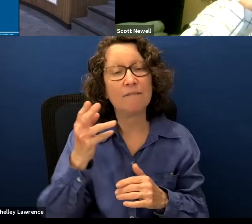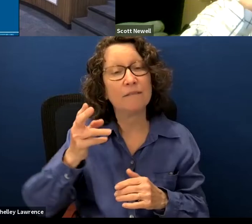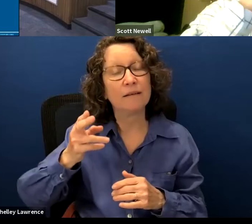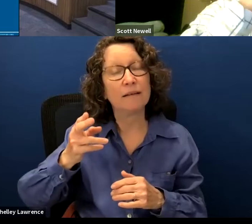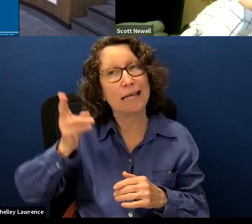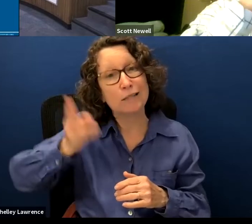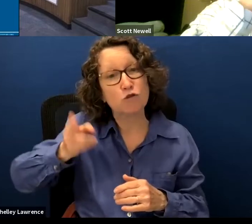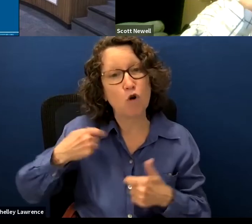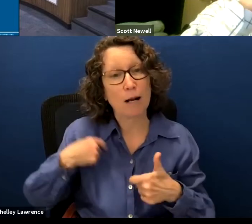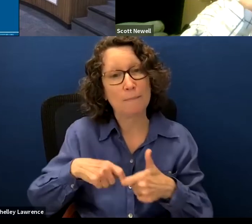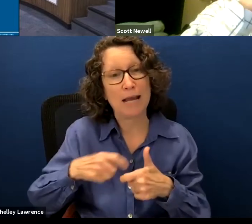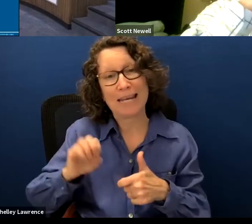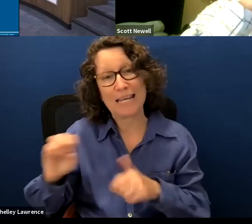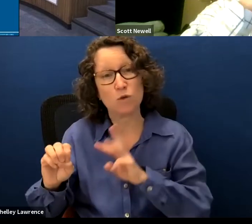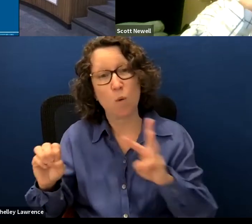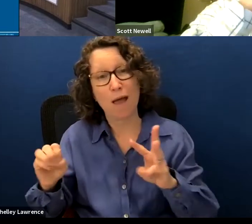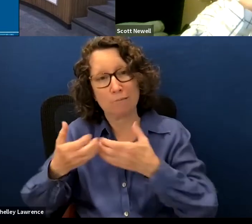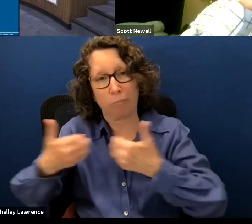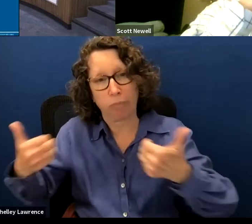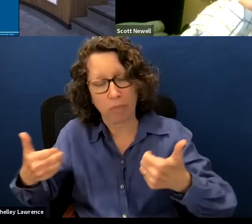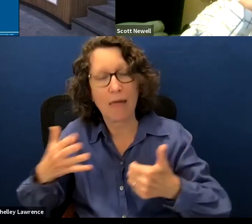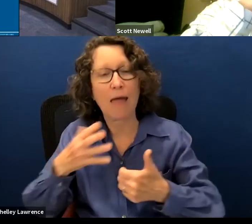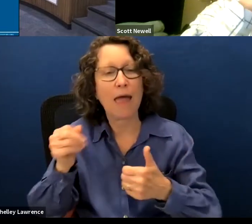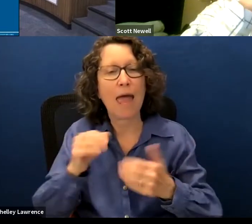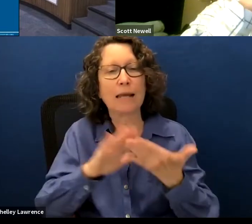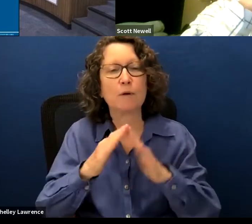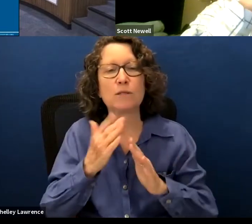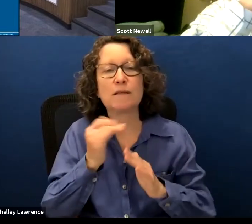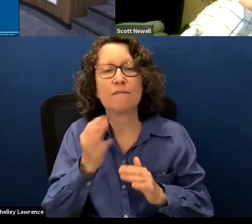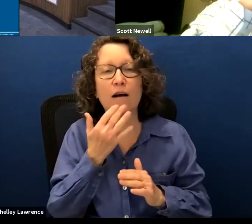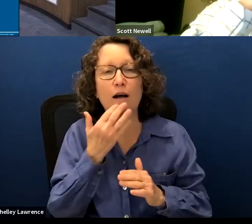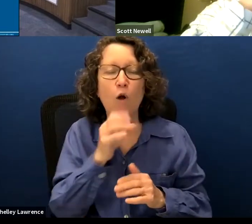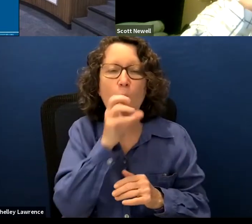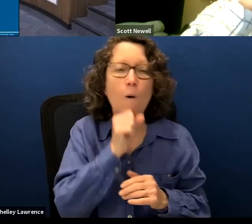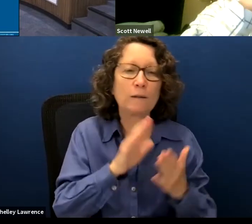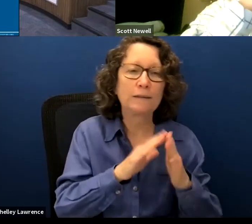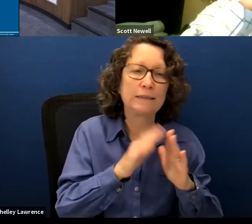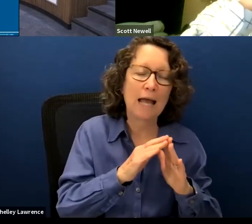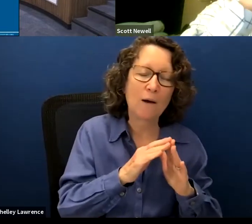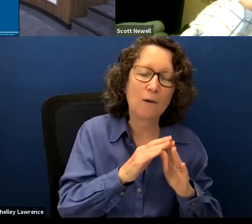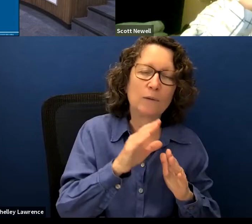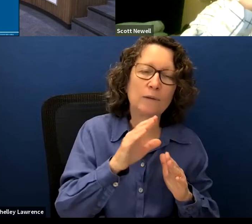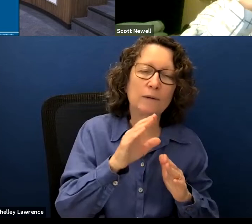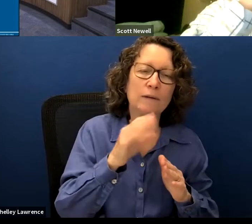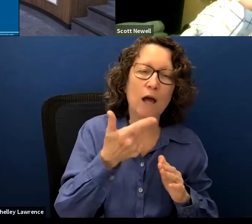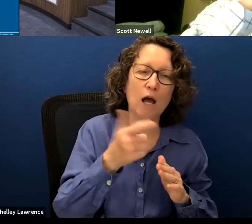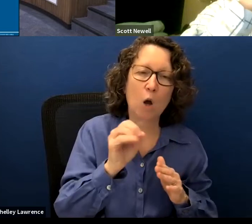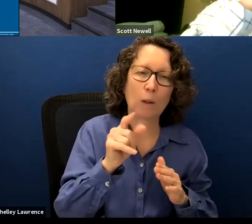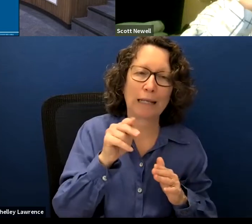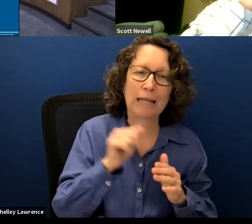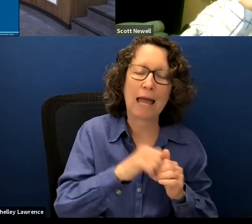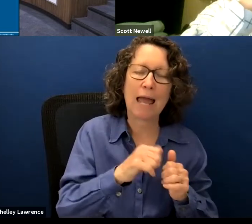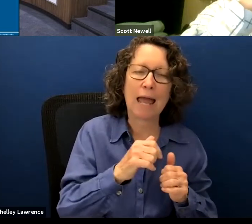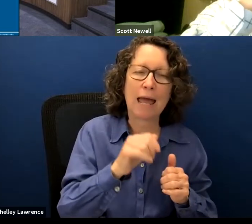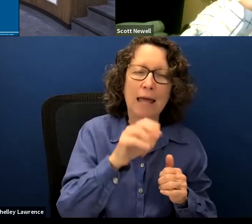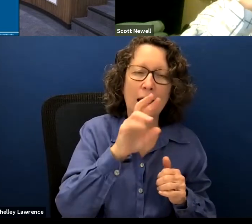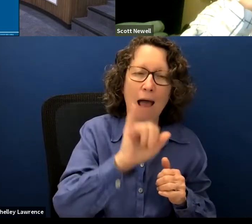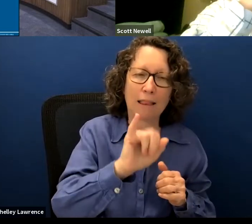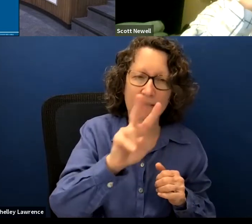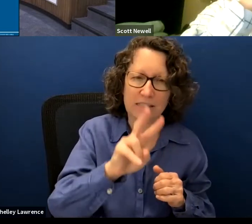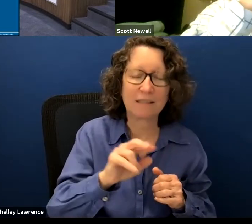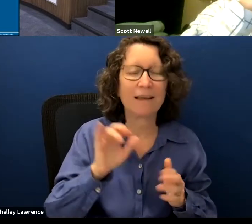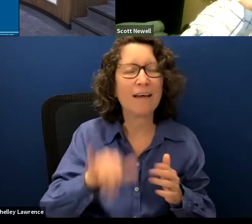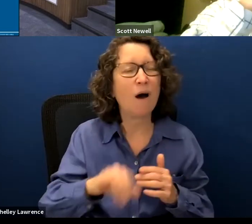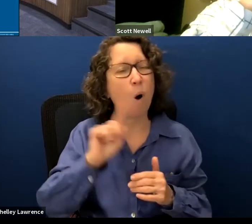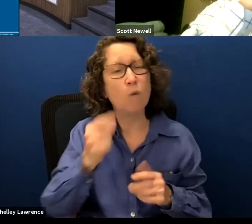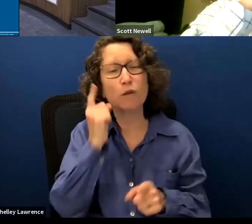the East Side and West Side, as well as communities of color in Old Town Goleta and Isla Vista. This is why the equity map is the only